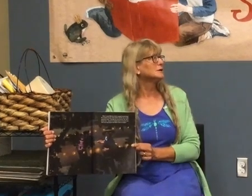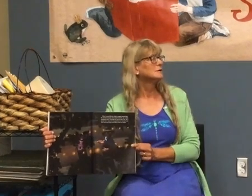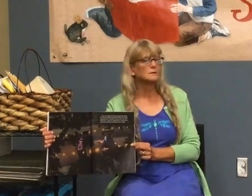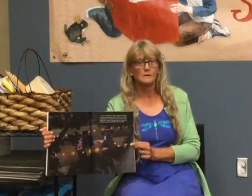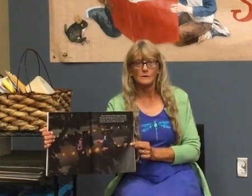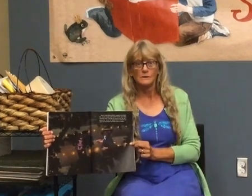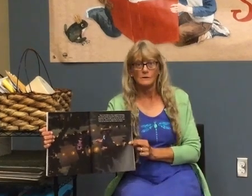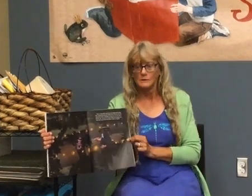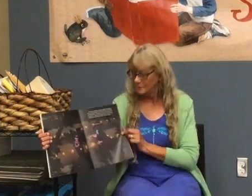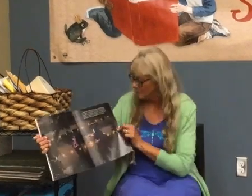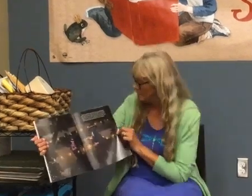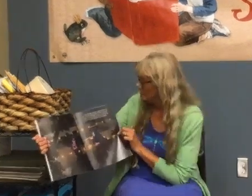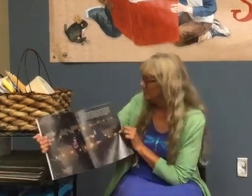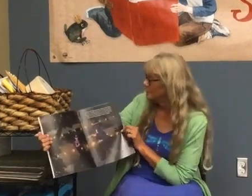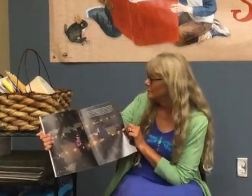tree.